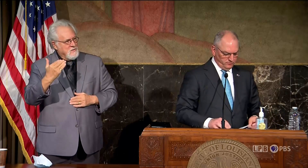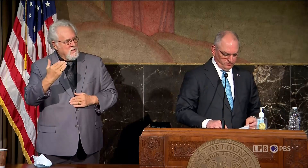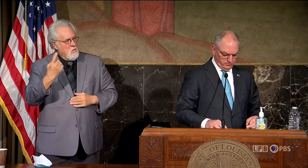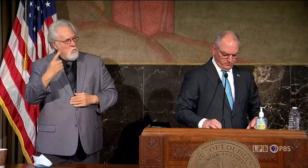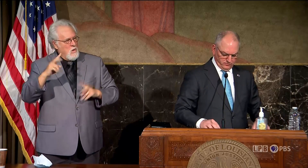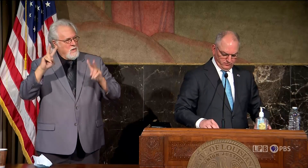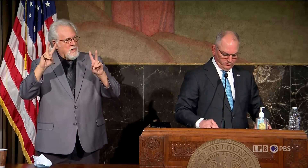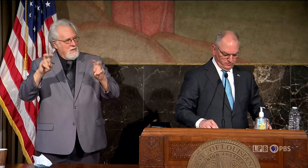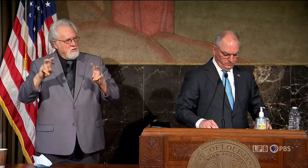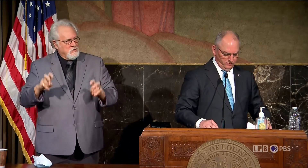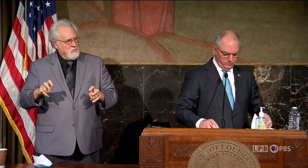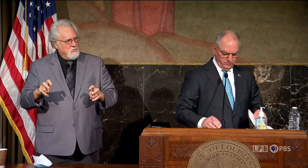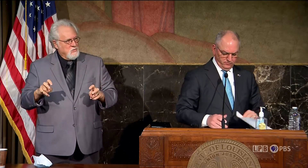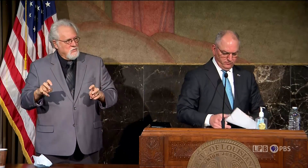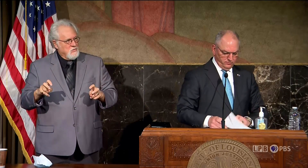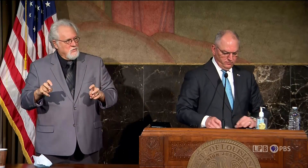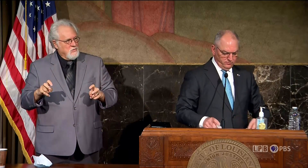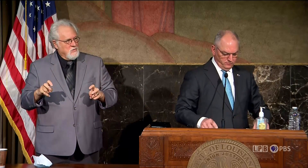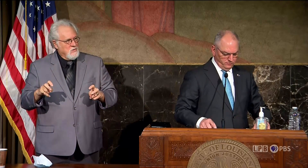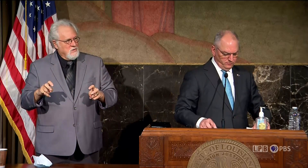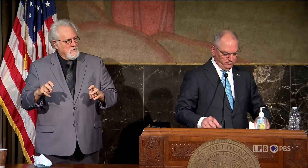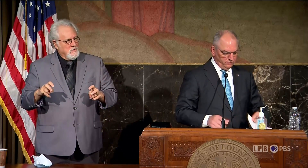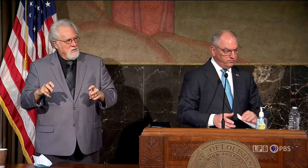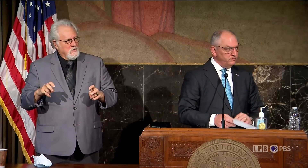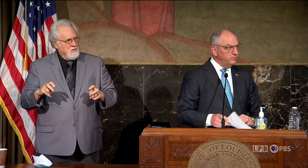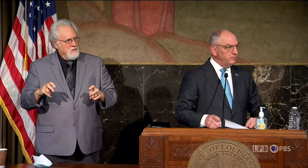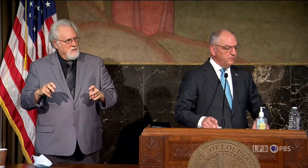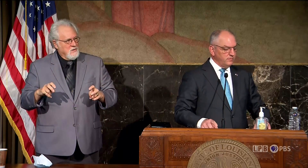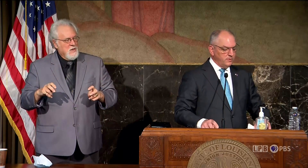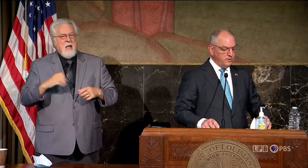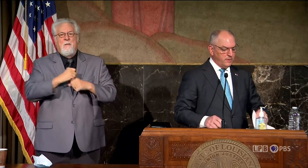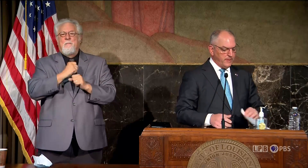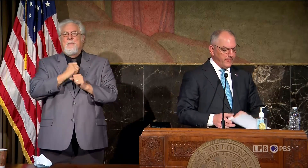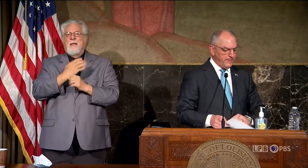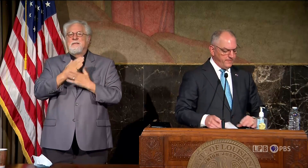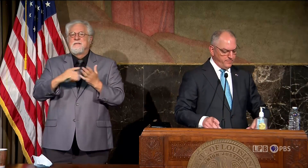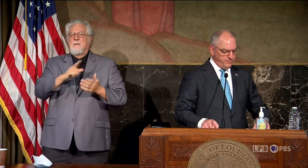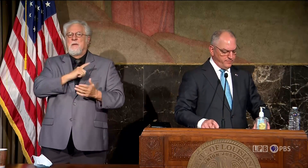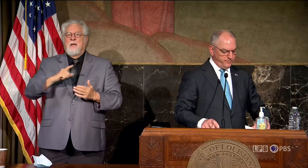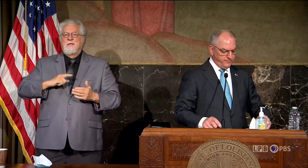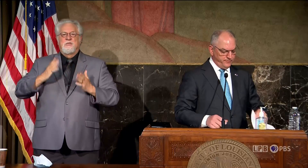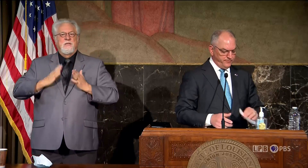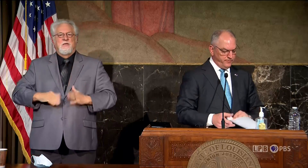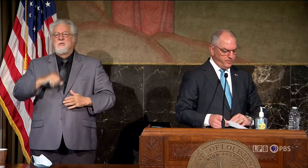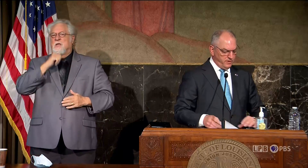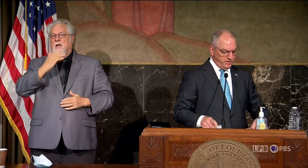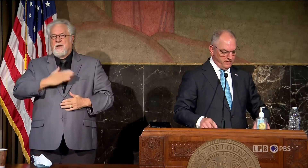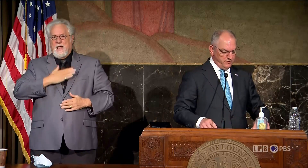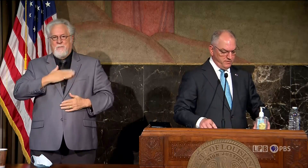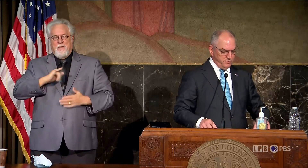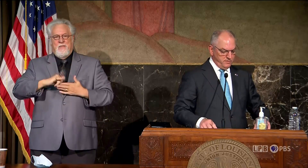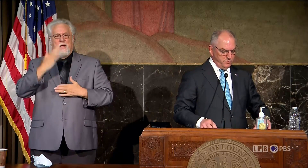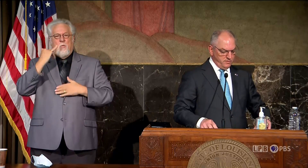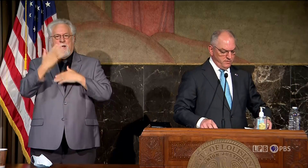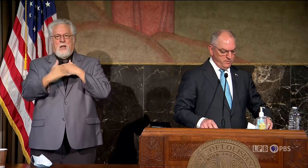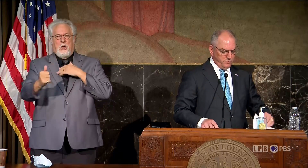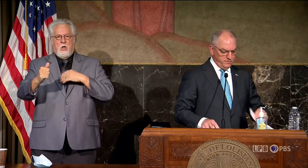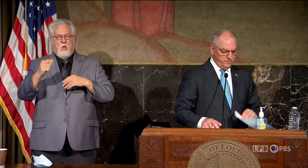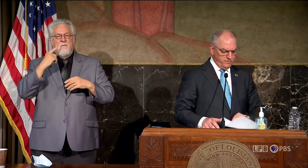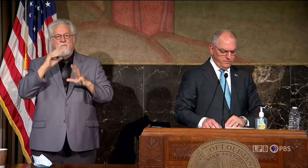that has made some legislators unhappy who are interested in calling this session.